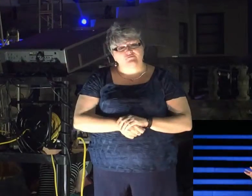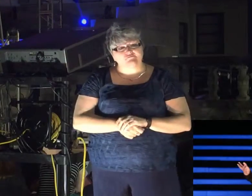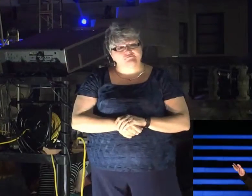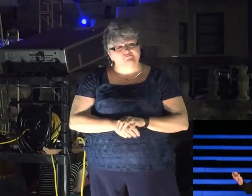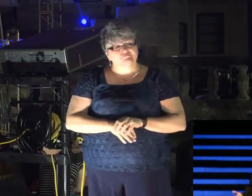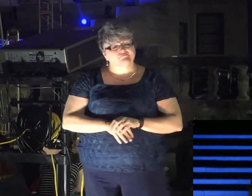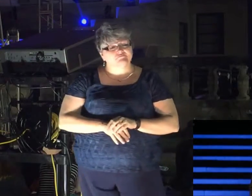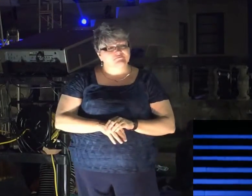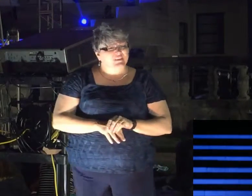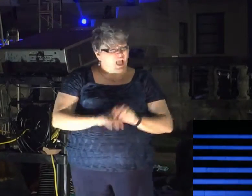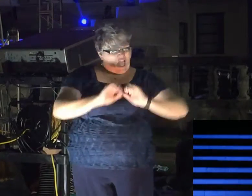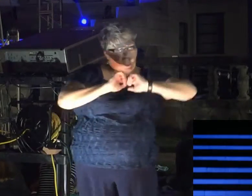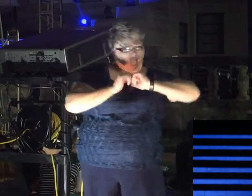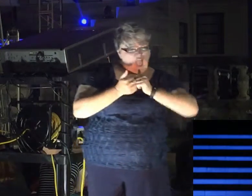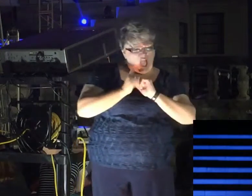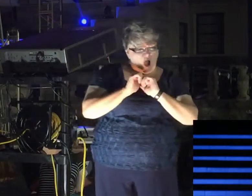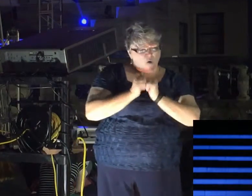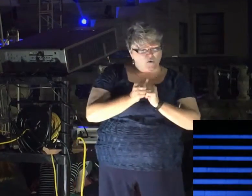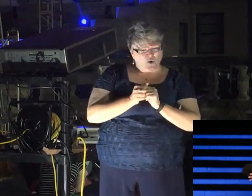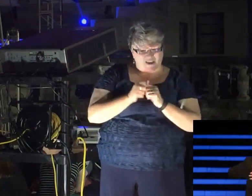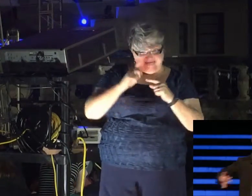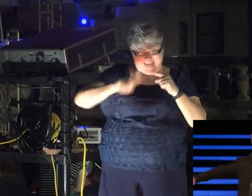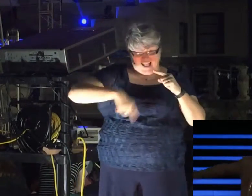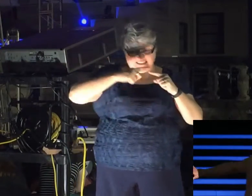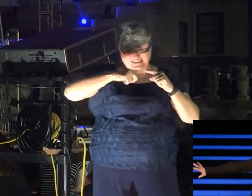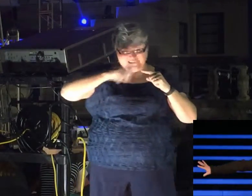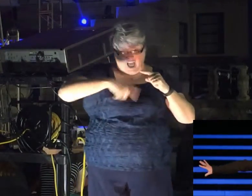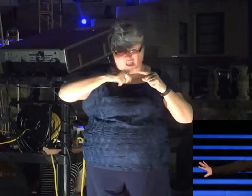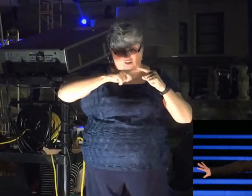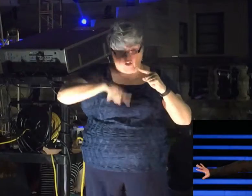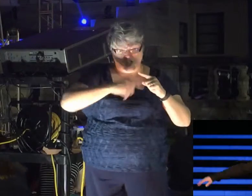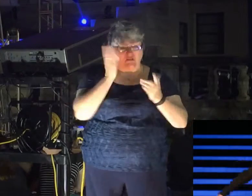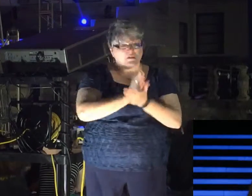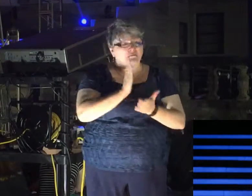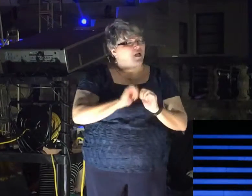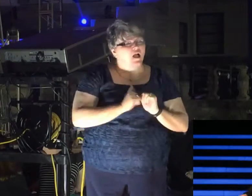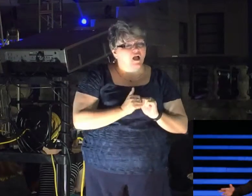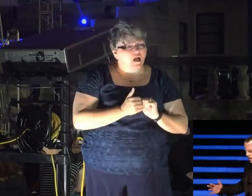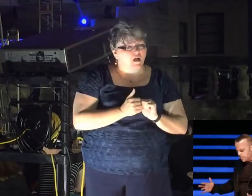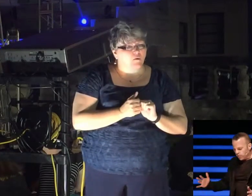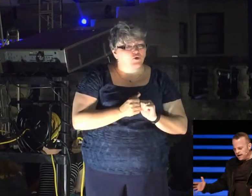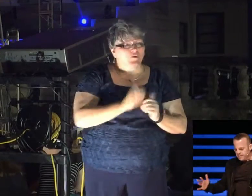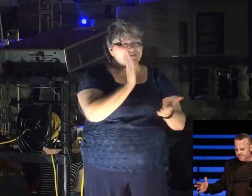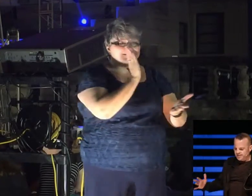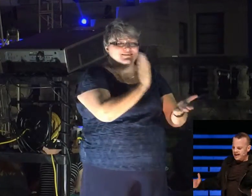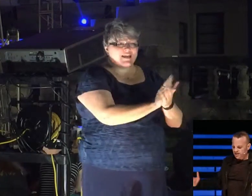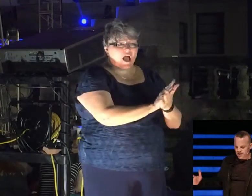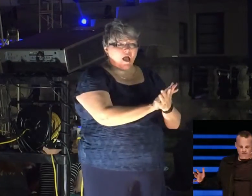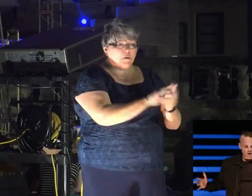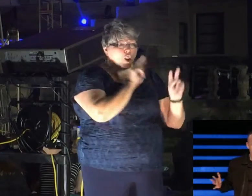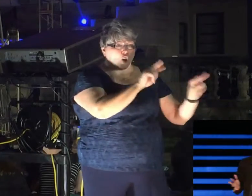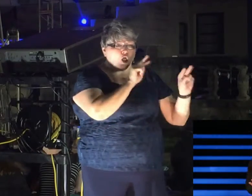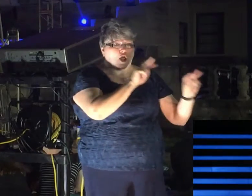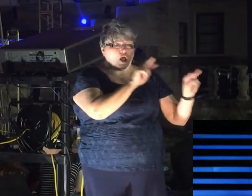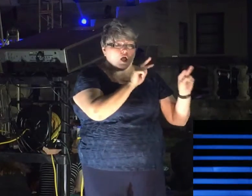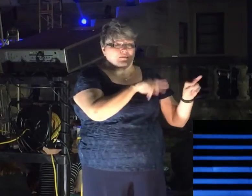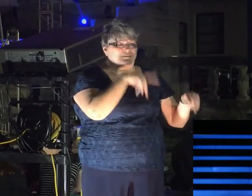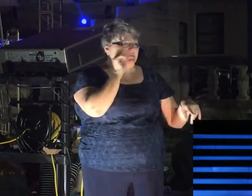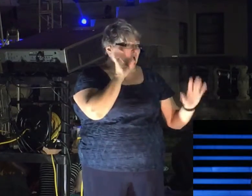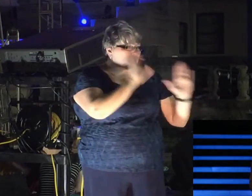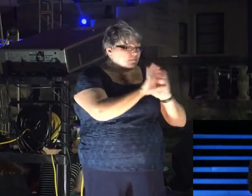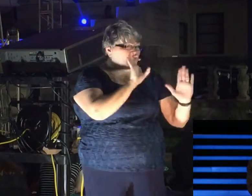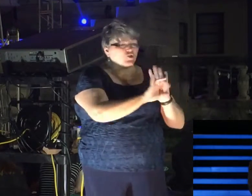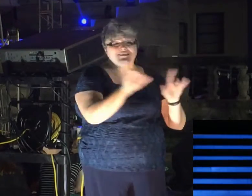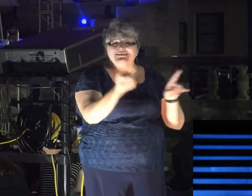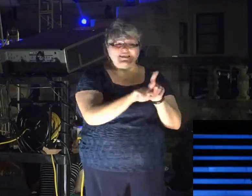needs to change. How are you going to break this cycle of over-sexual stimulation? You got to cut it out.